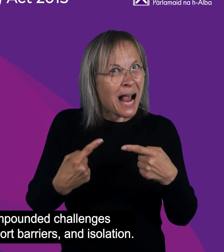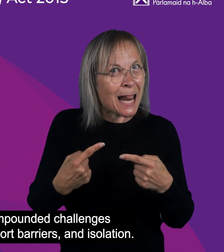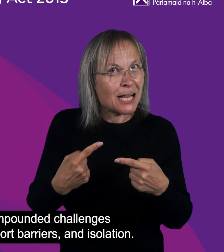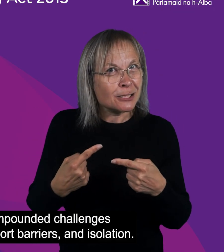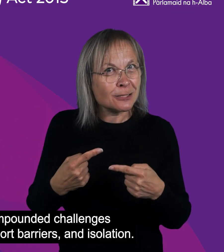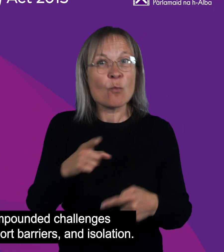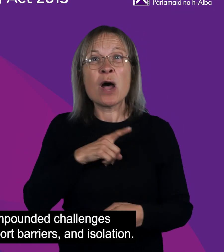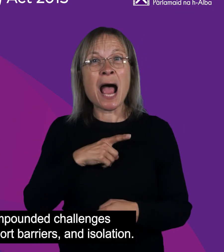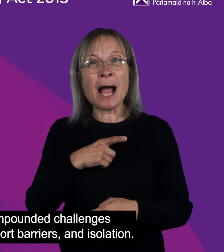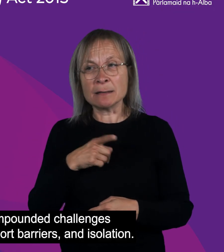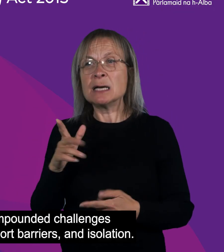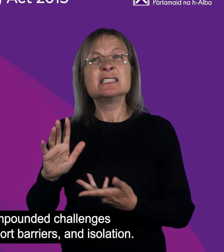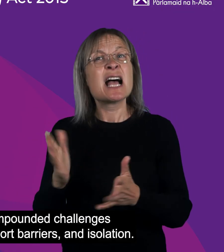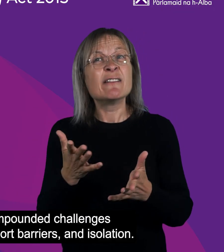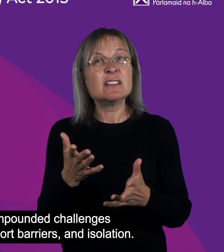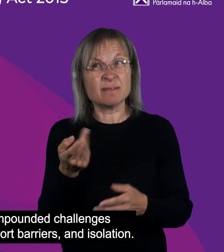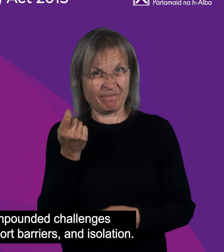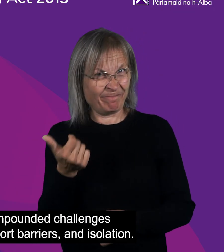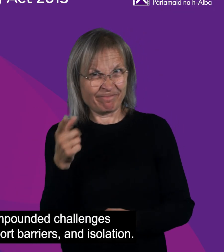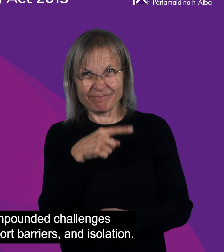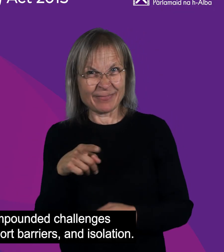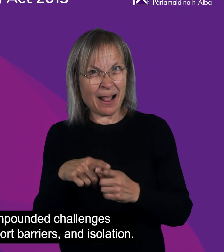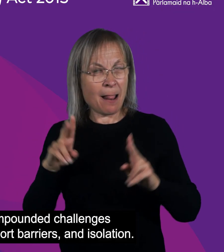services, transport barriers, and isolation.